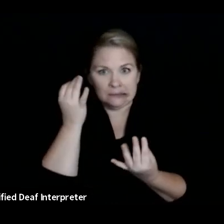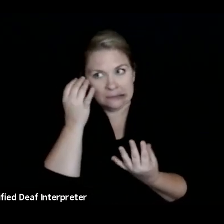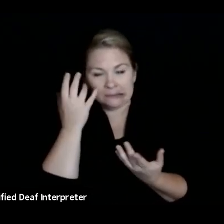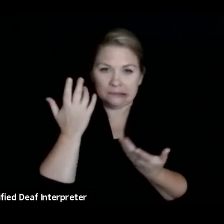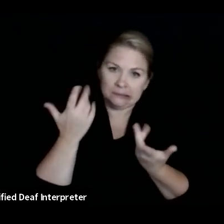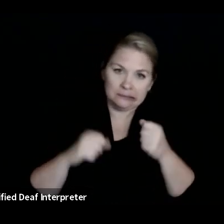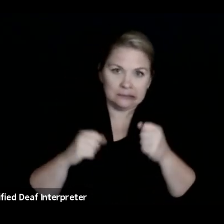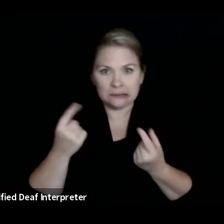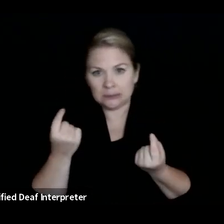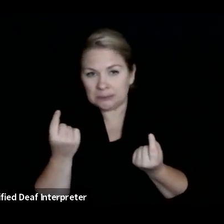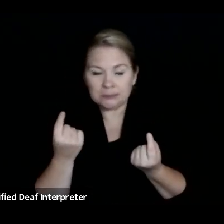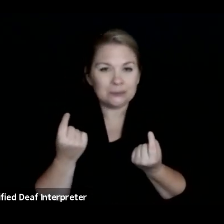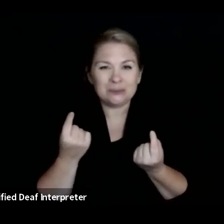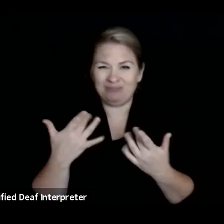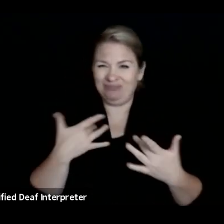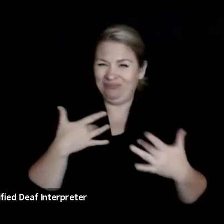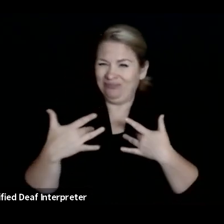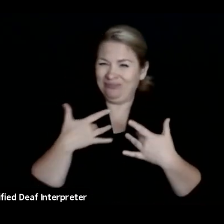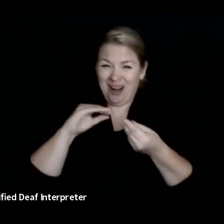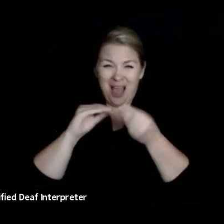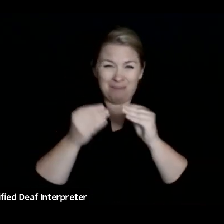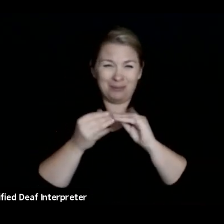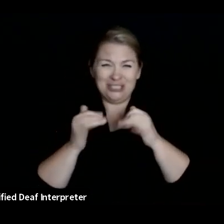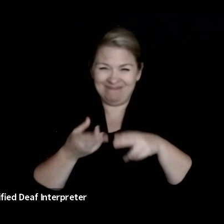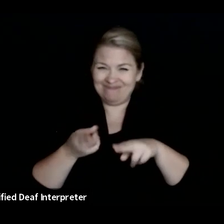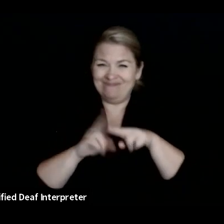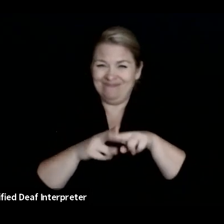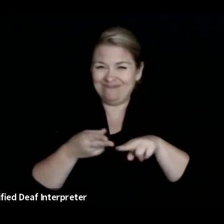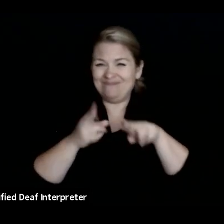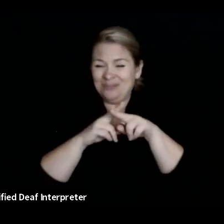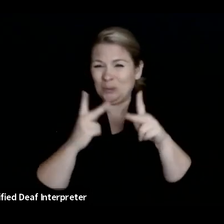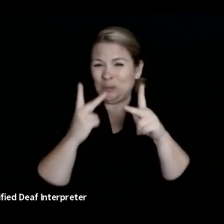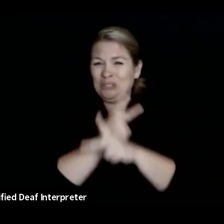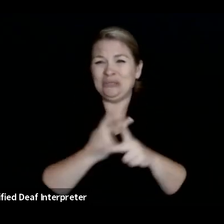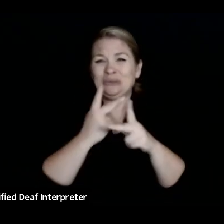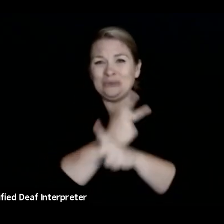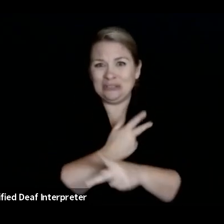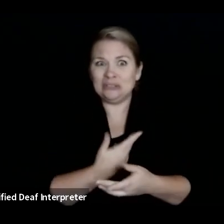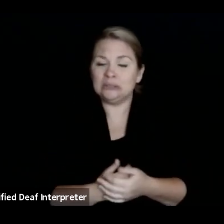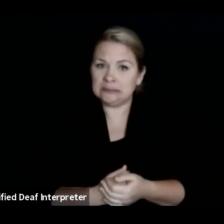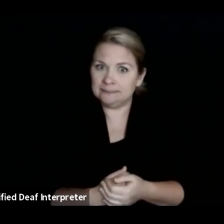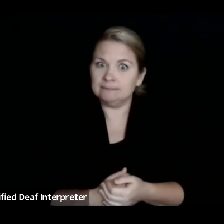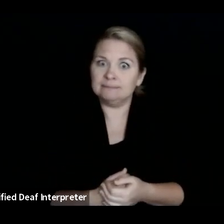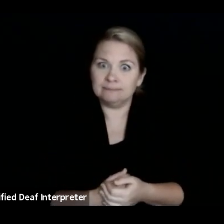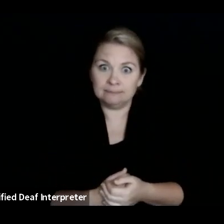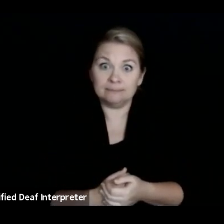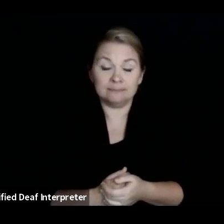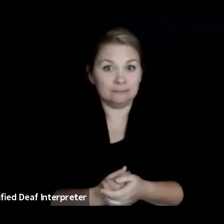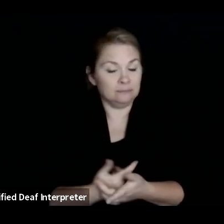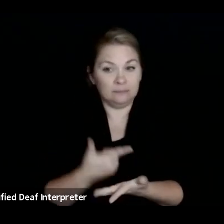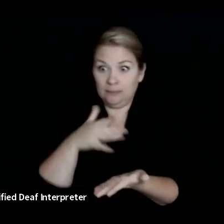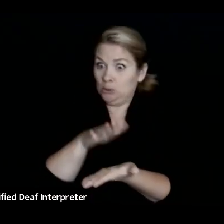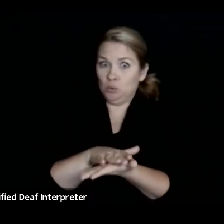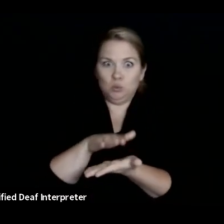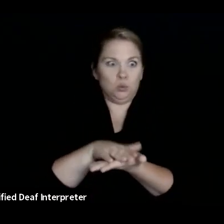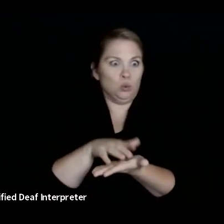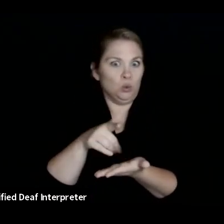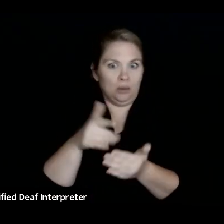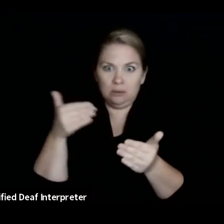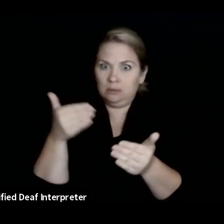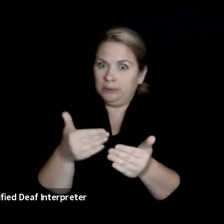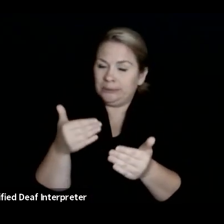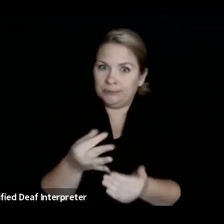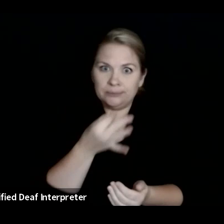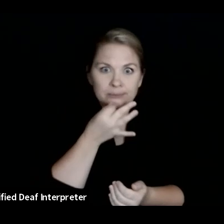in case numbers is because we recognize the importance of school and the value of in-person learning if it is safe.